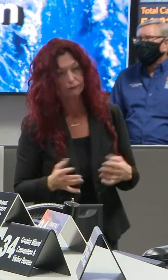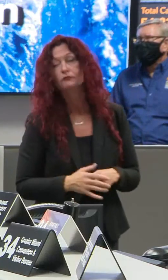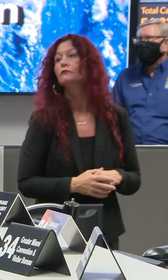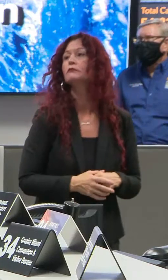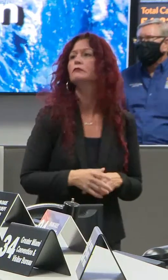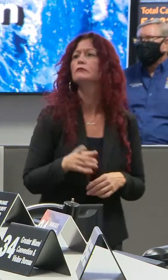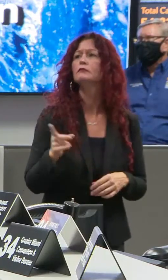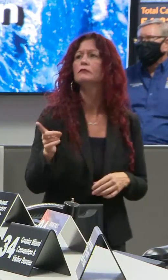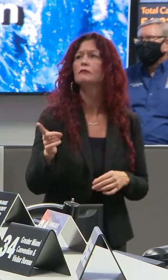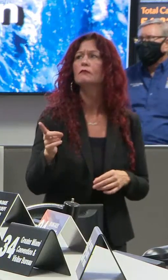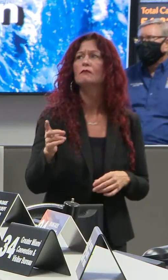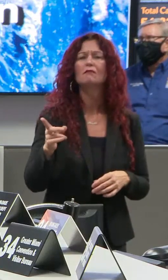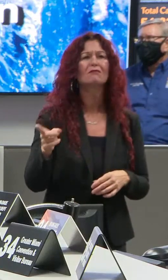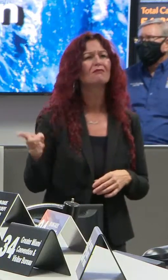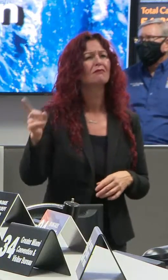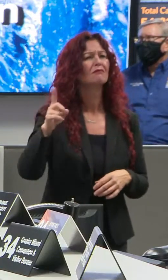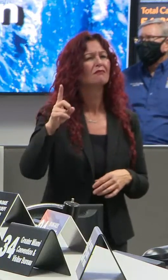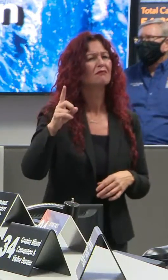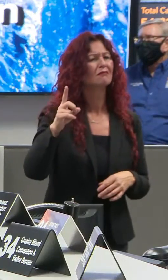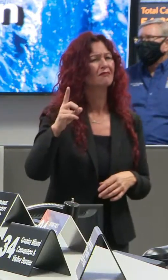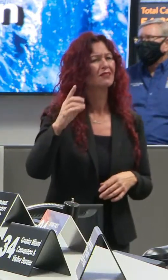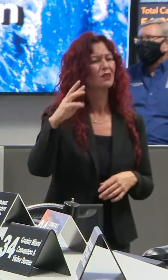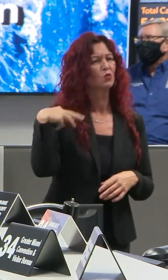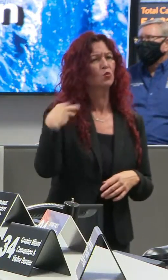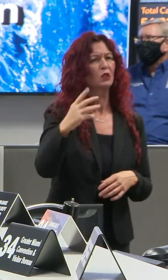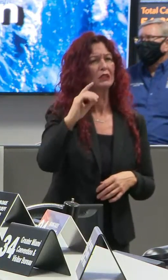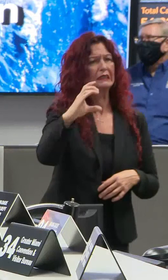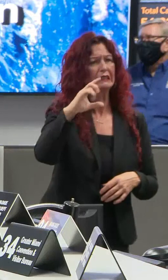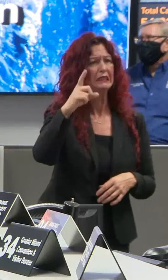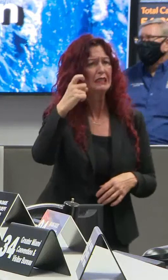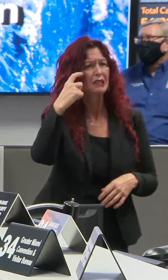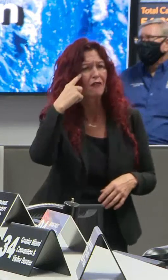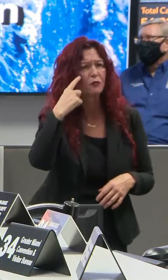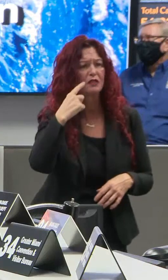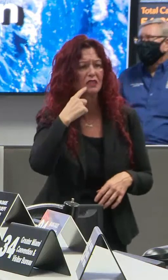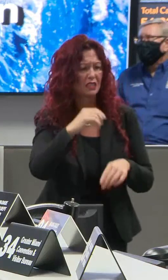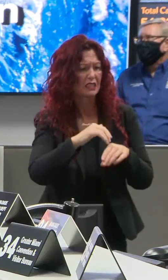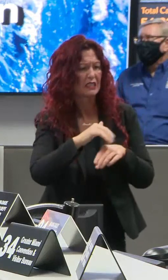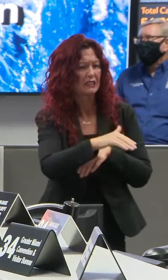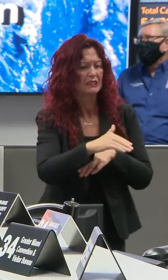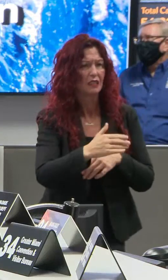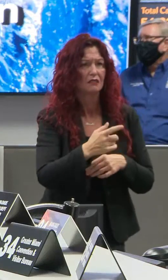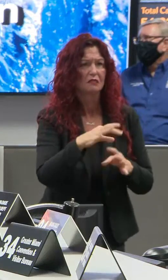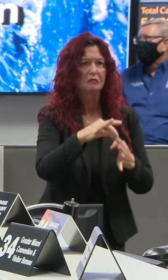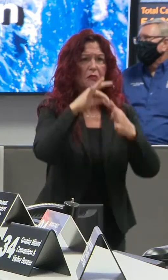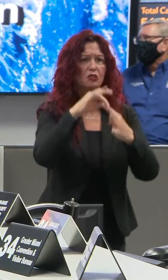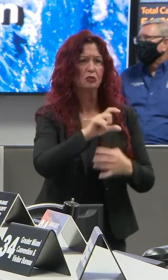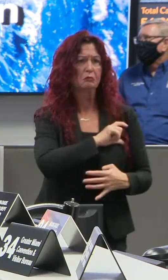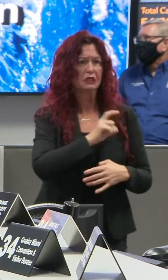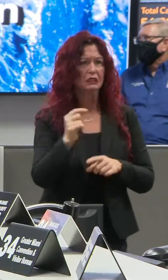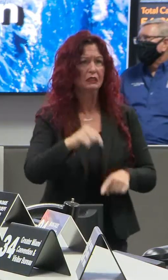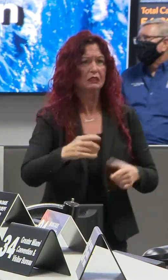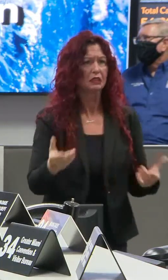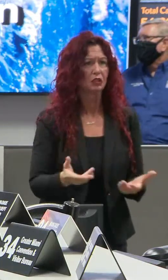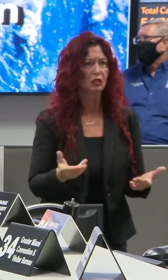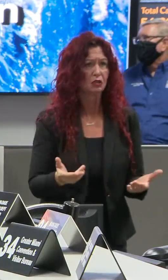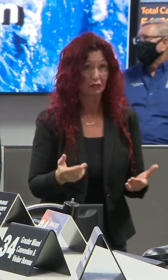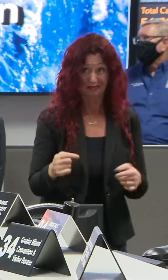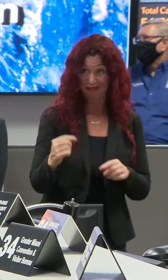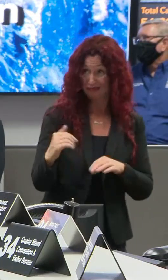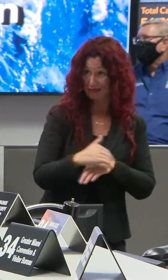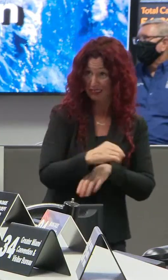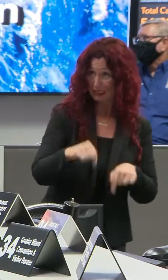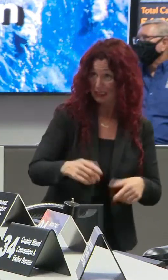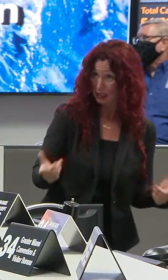Department has said they've already sent to Miami? What do you know about that? Sent to Miami? Yes. I'll have my director answer that question.